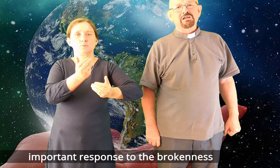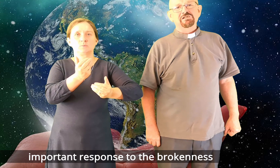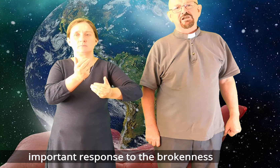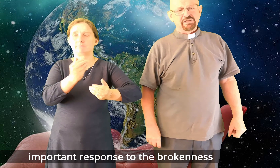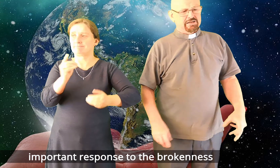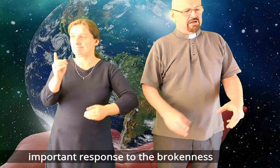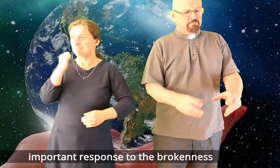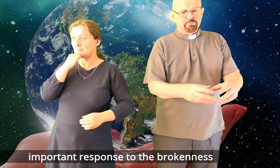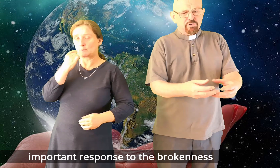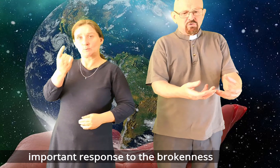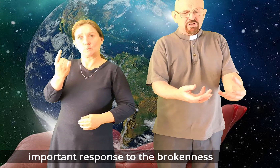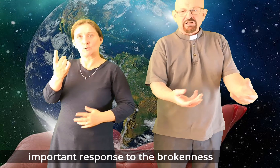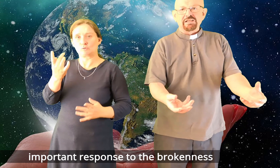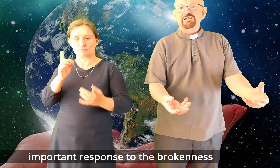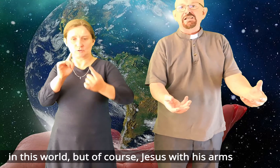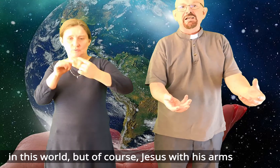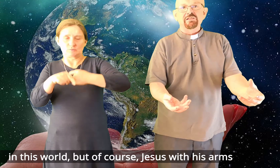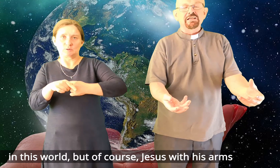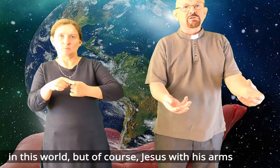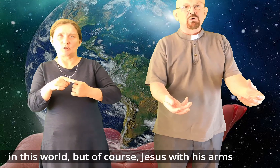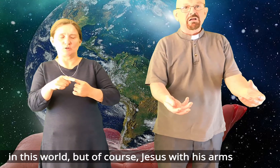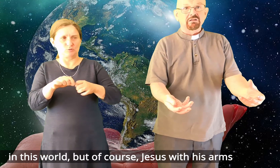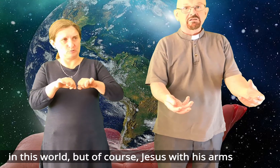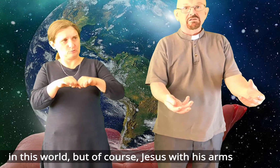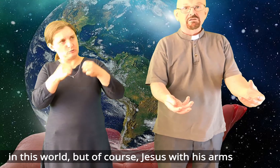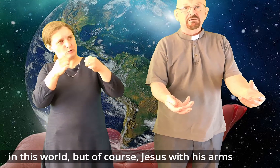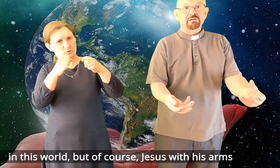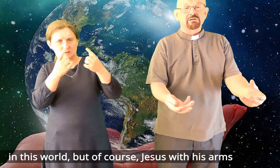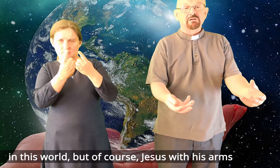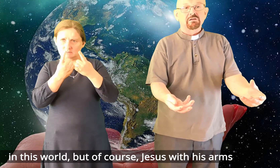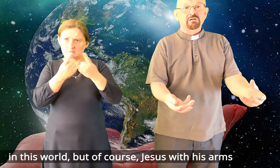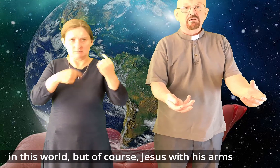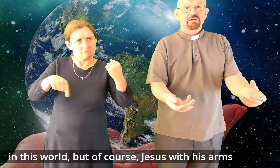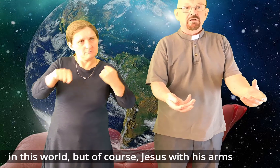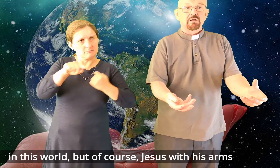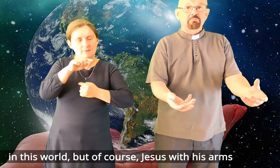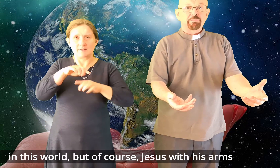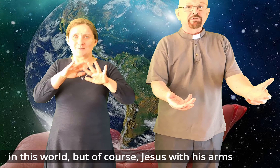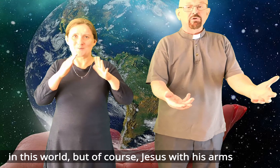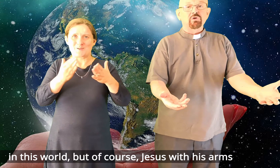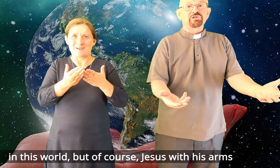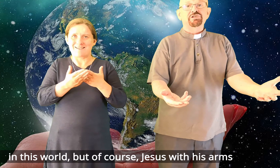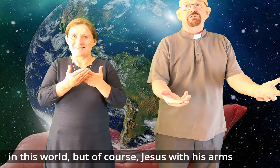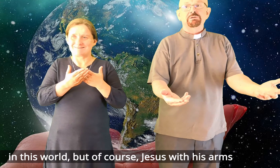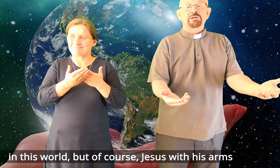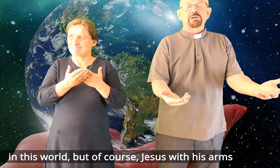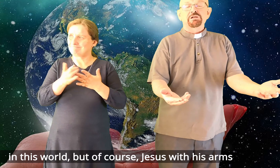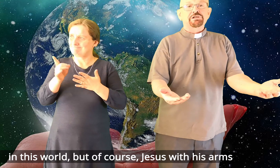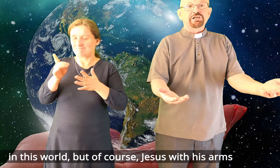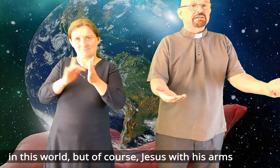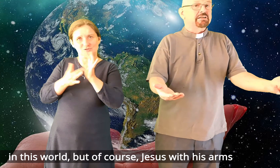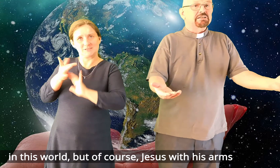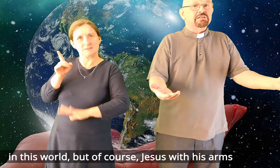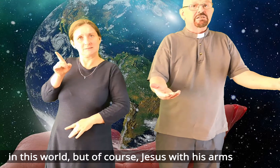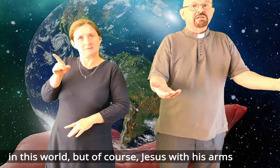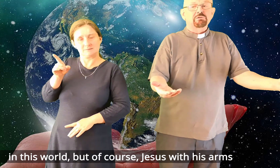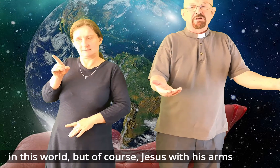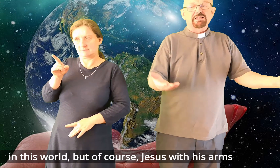the brokenness in this world. But of course, Jesus, with his